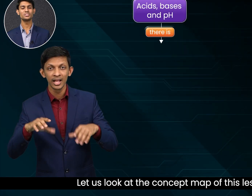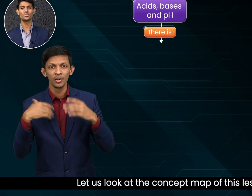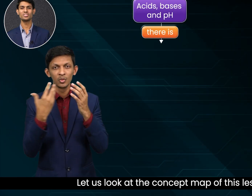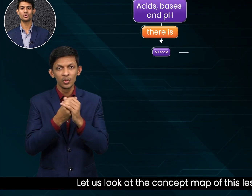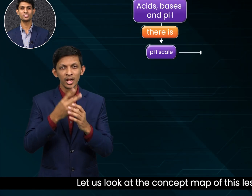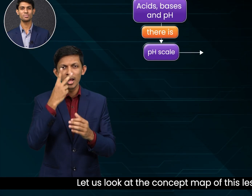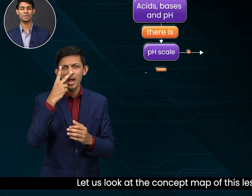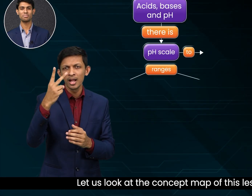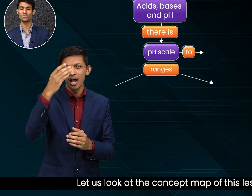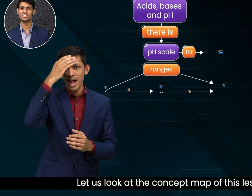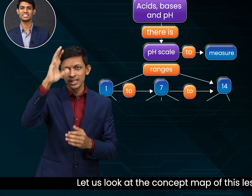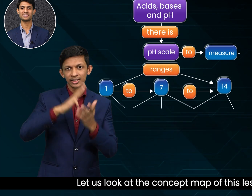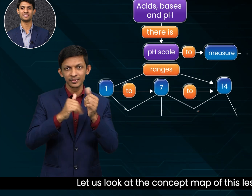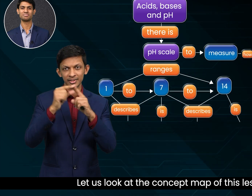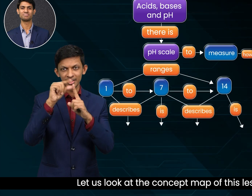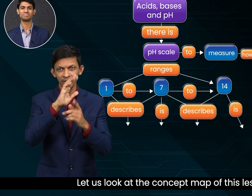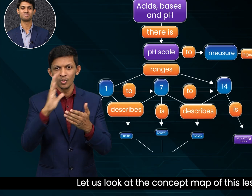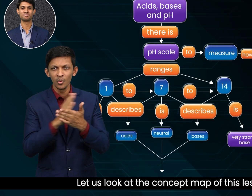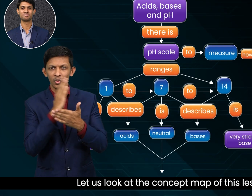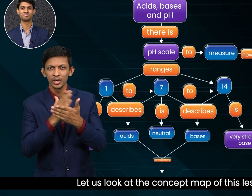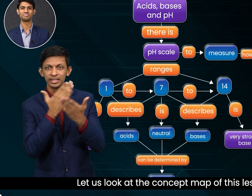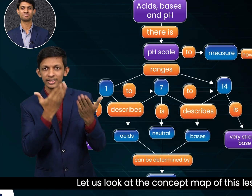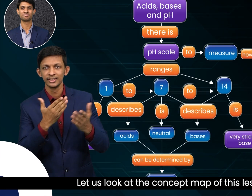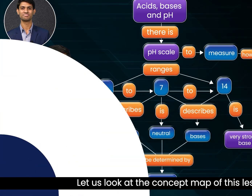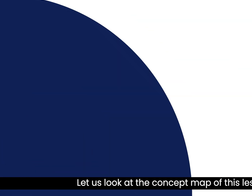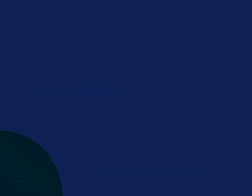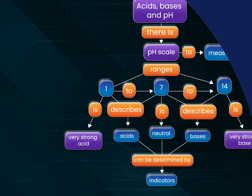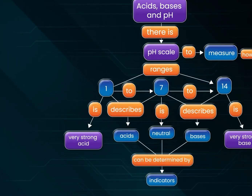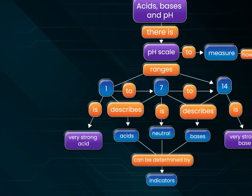Let us look at the concept map of this lesson.